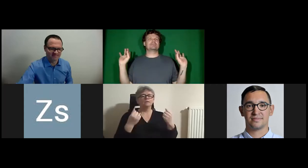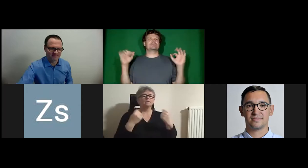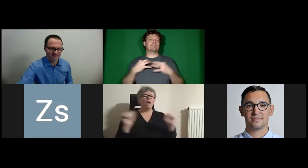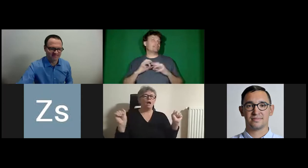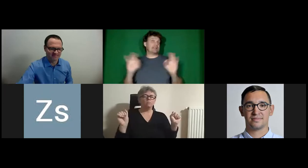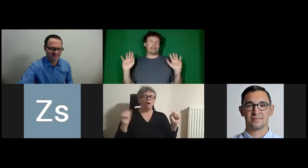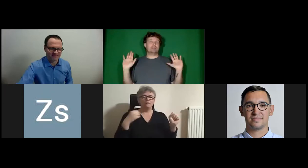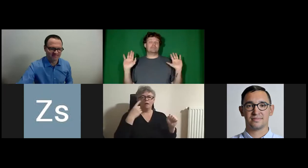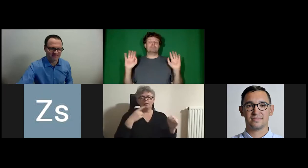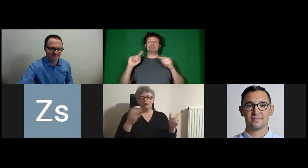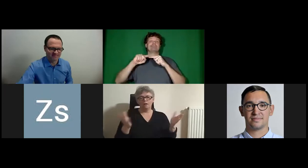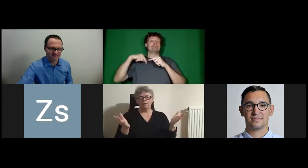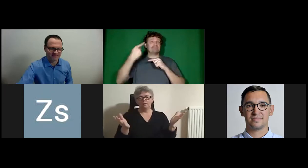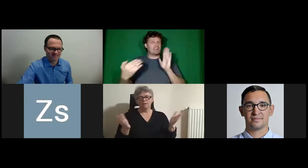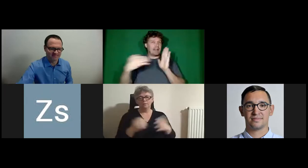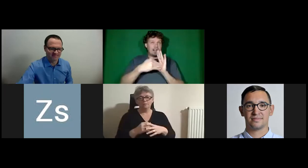was my one free day.